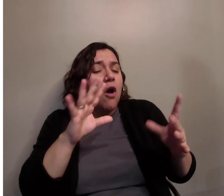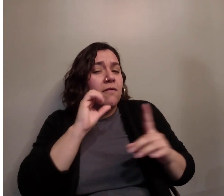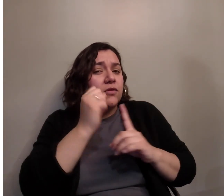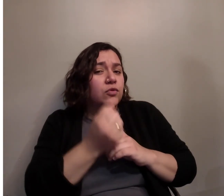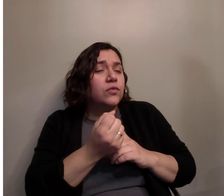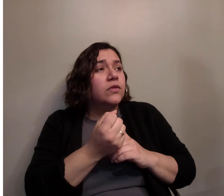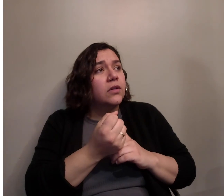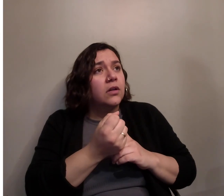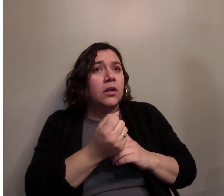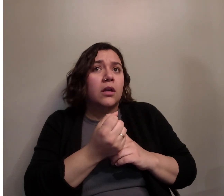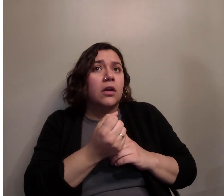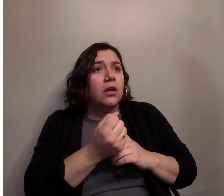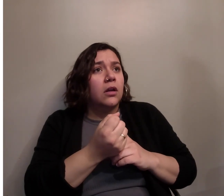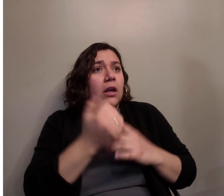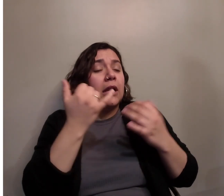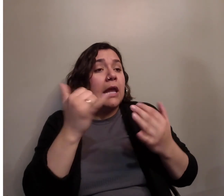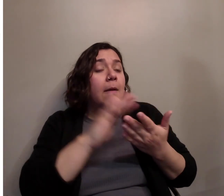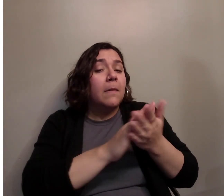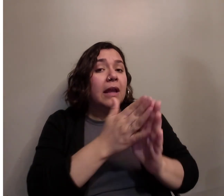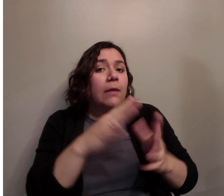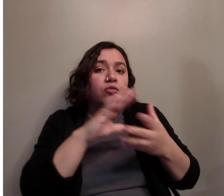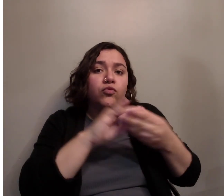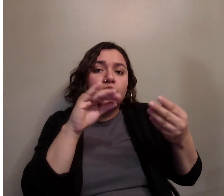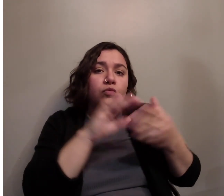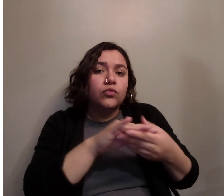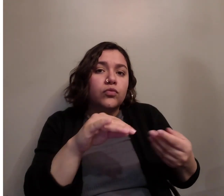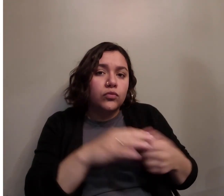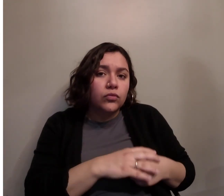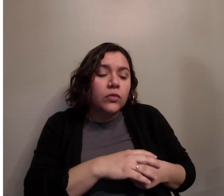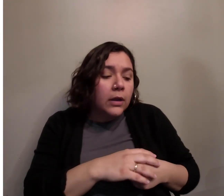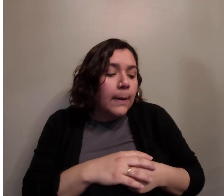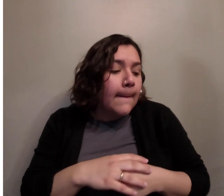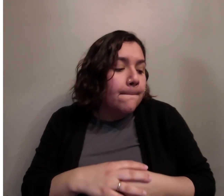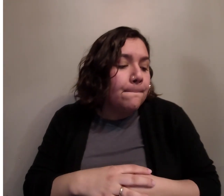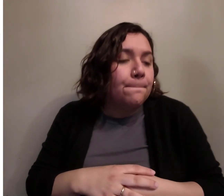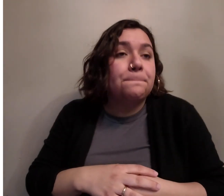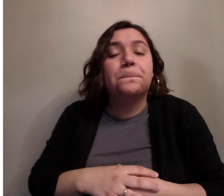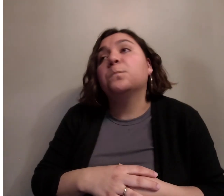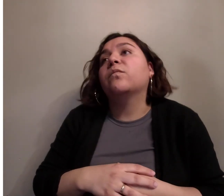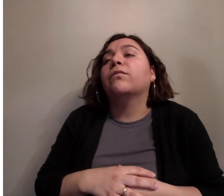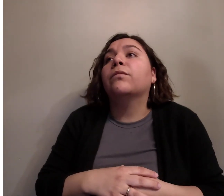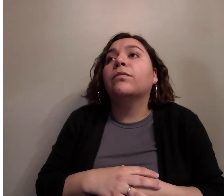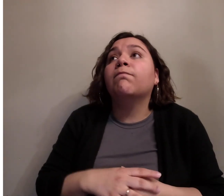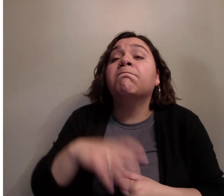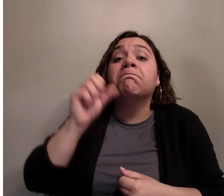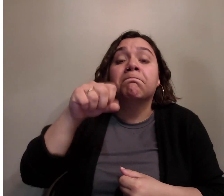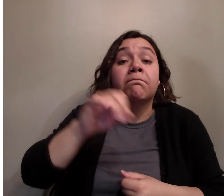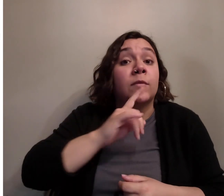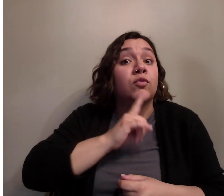that certain horrible situations then become stories.